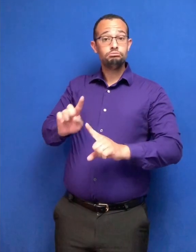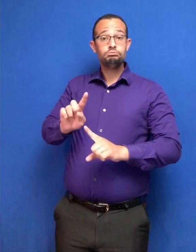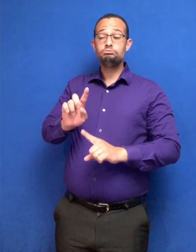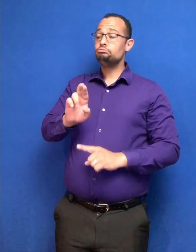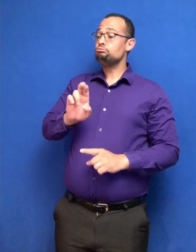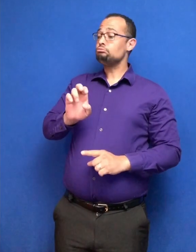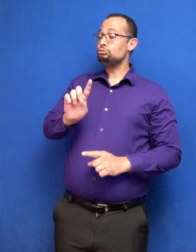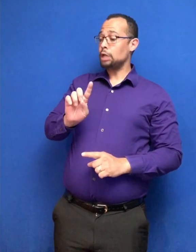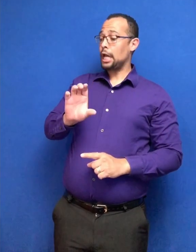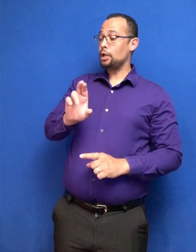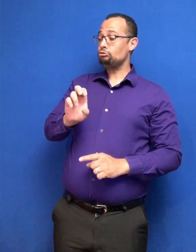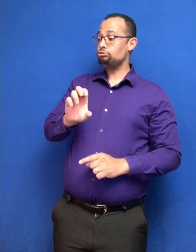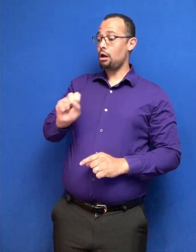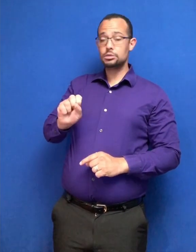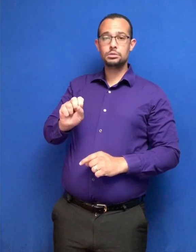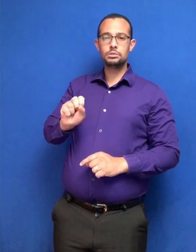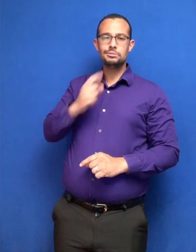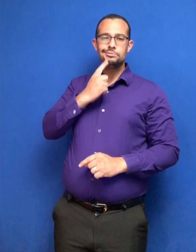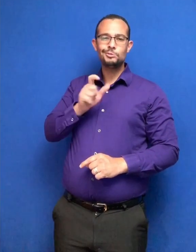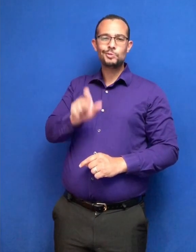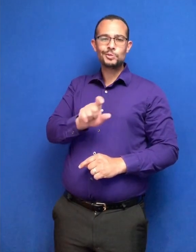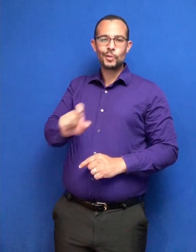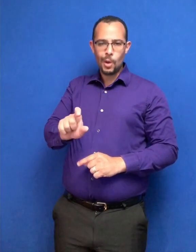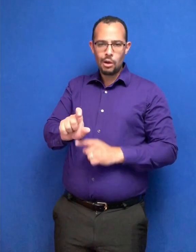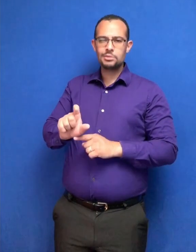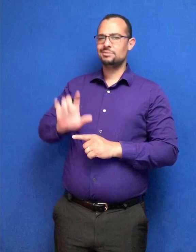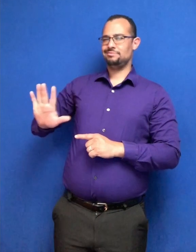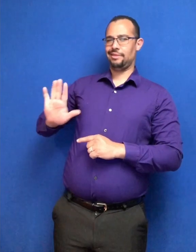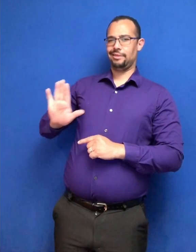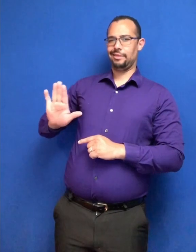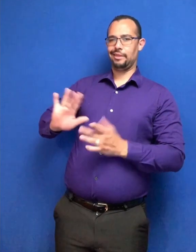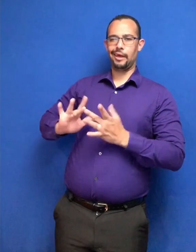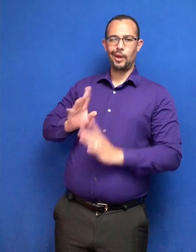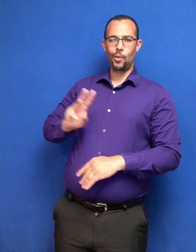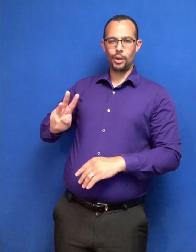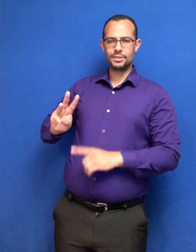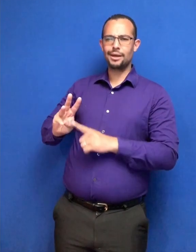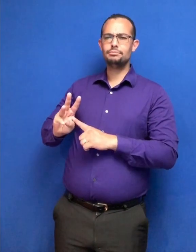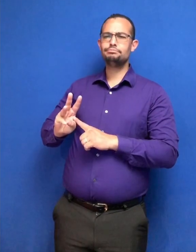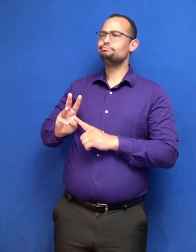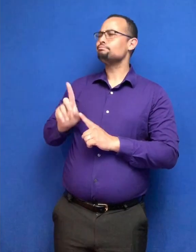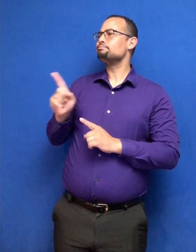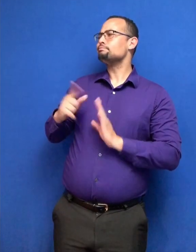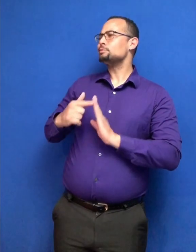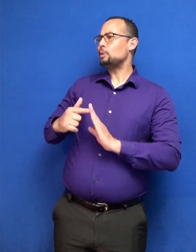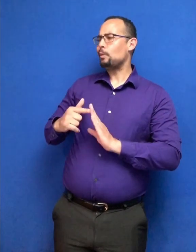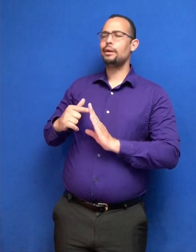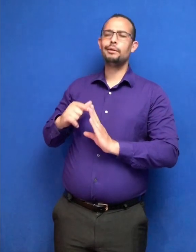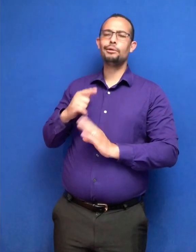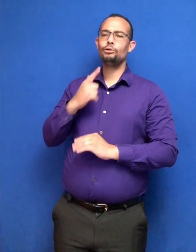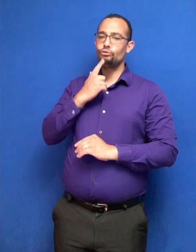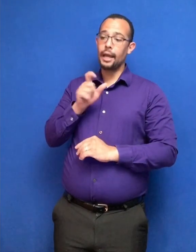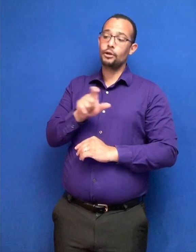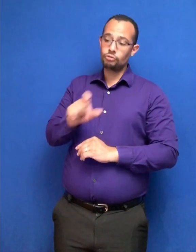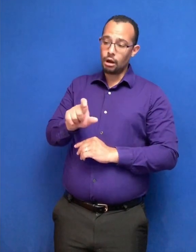and on their website, this is the full link at Red Cross, Get Help. Simply put, if you go to